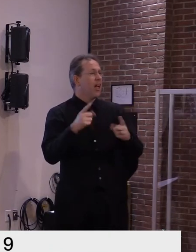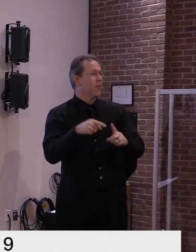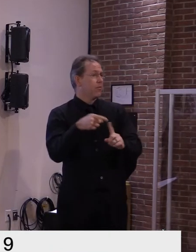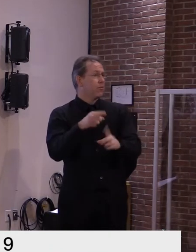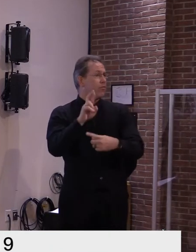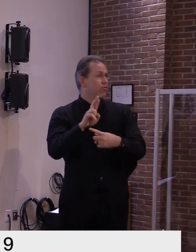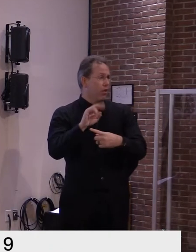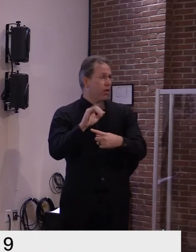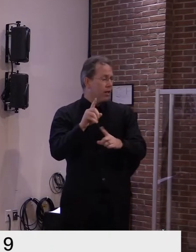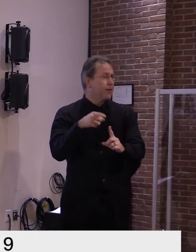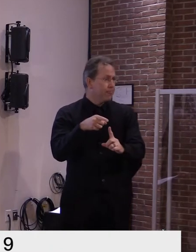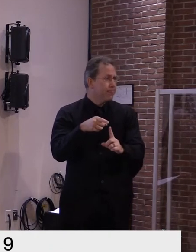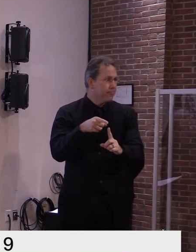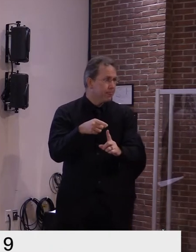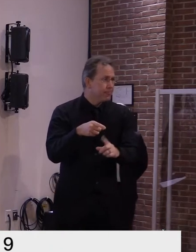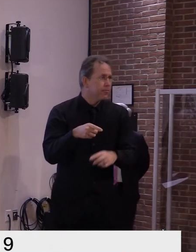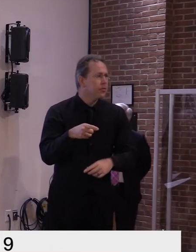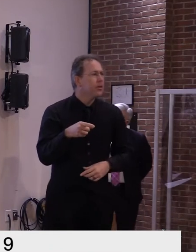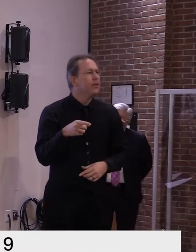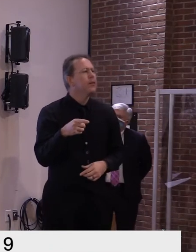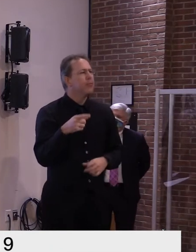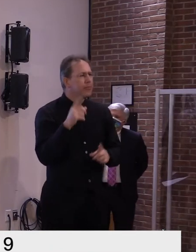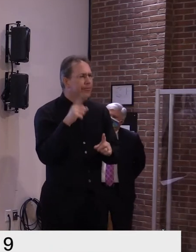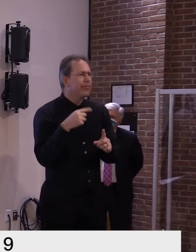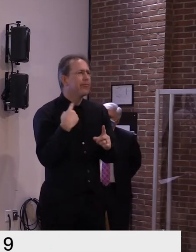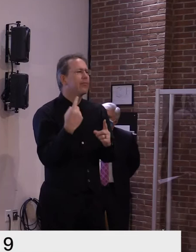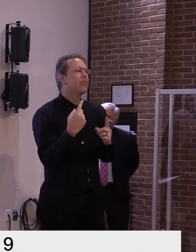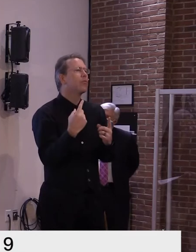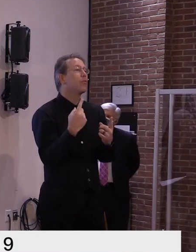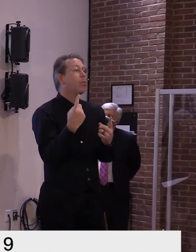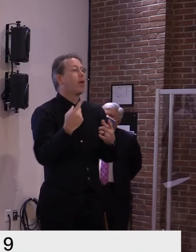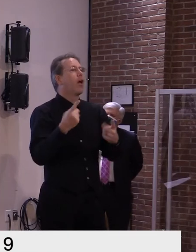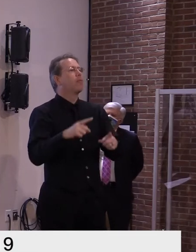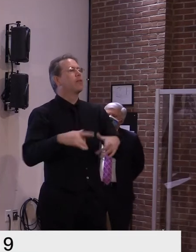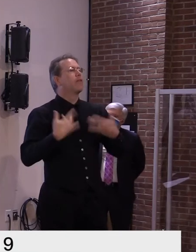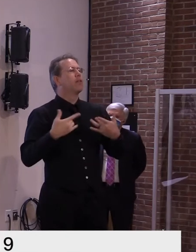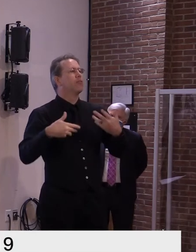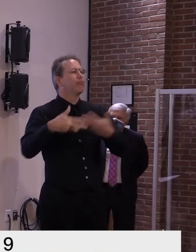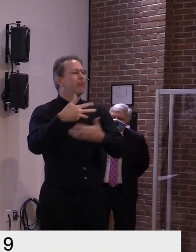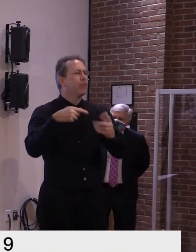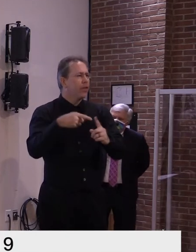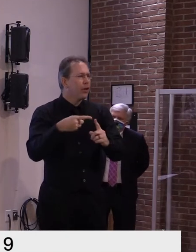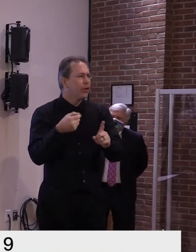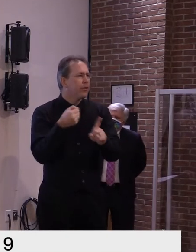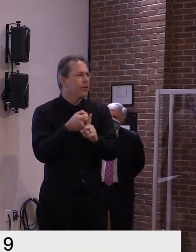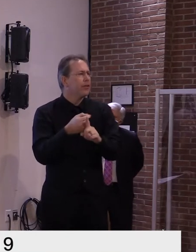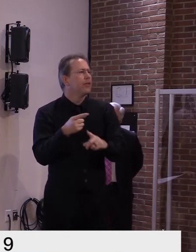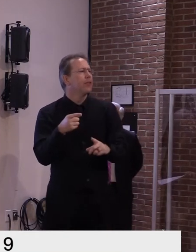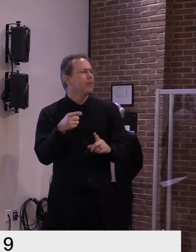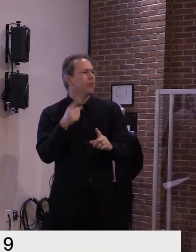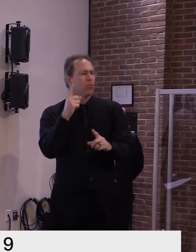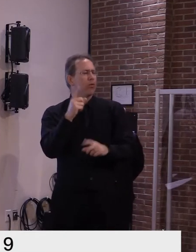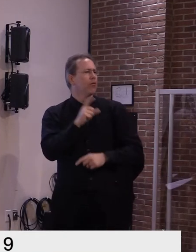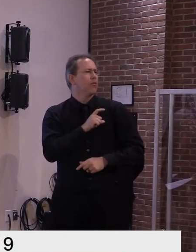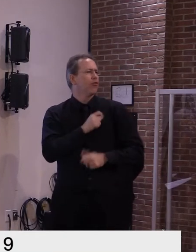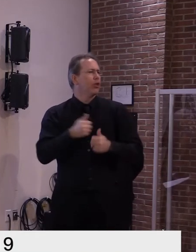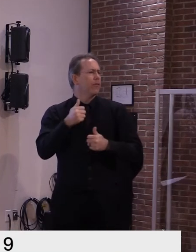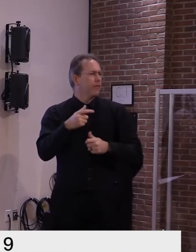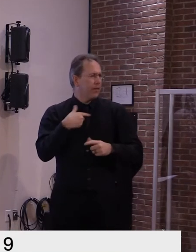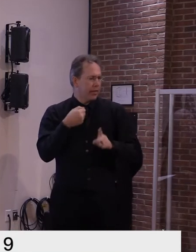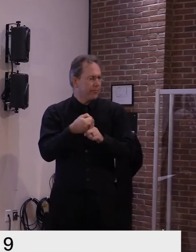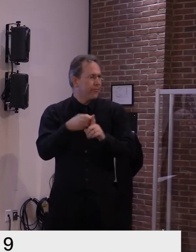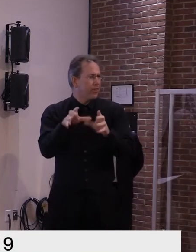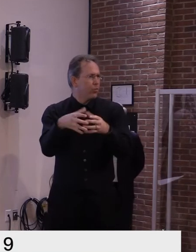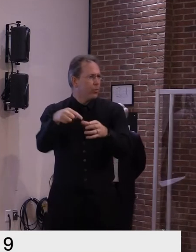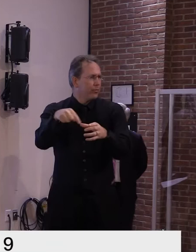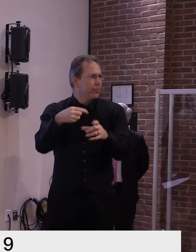an event where there's an exposure to a shift, so that we have a number of folks that are in preventive isolation as a result of that,